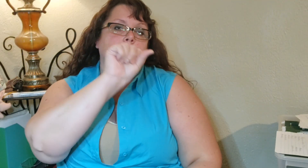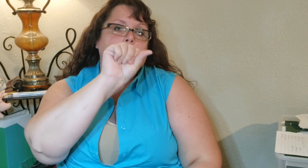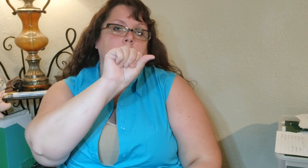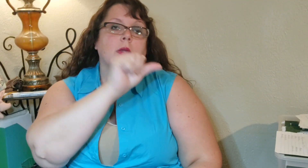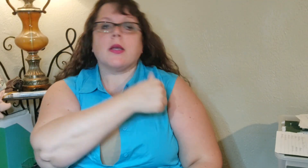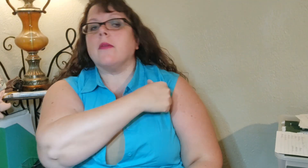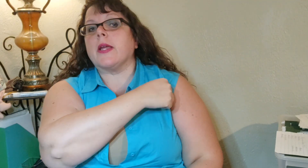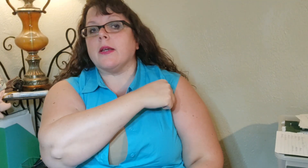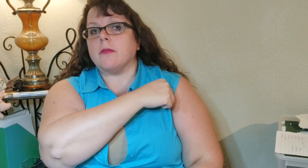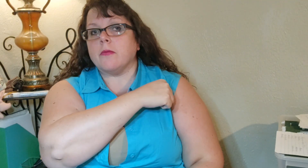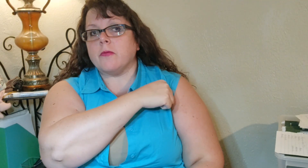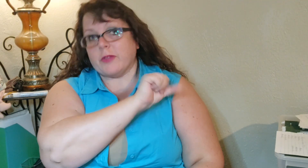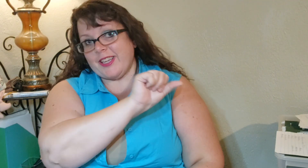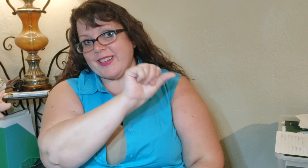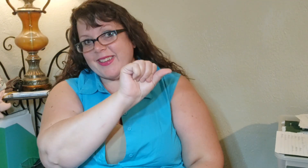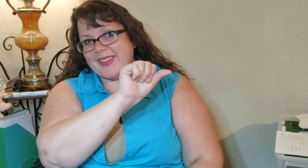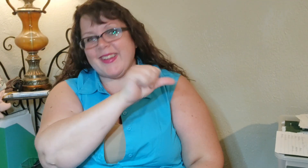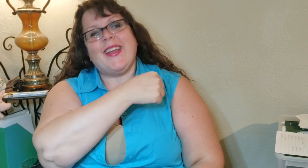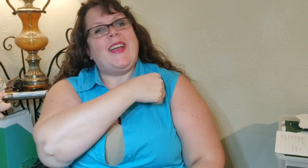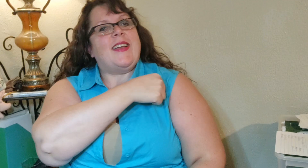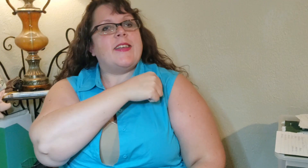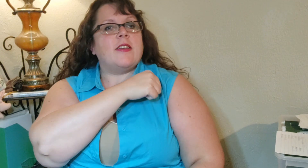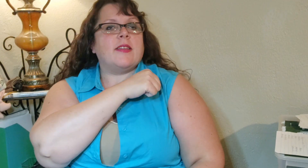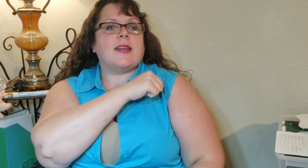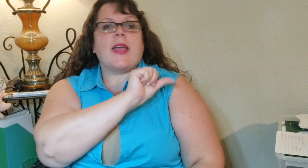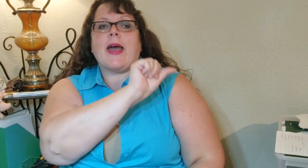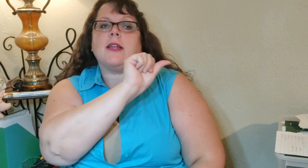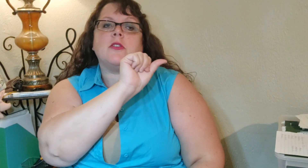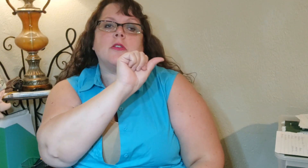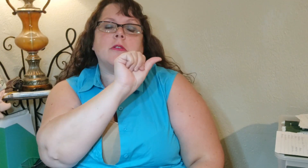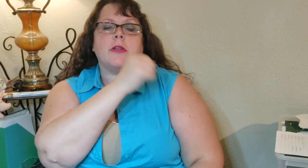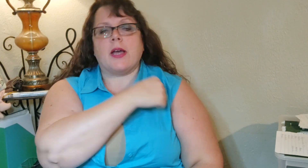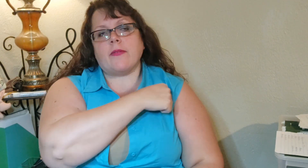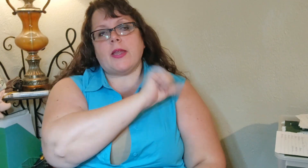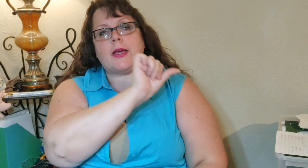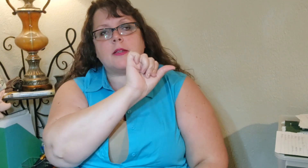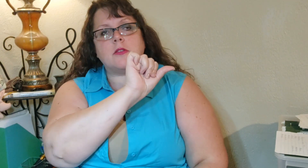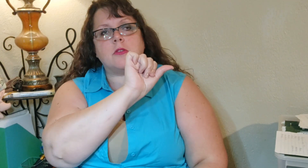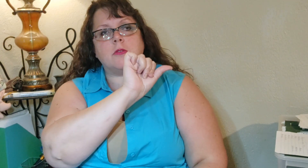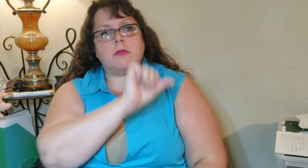and kind of like a flick. You're like attitude. You have an attitude.